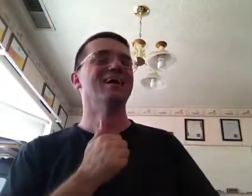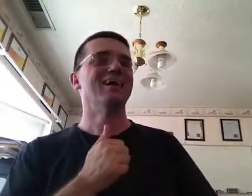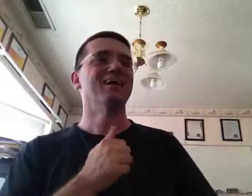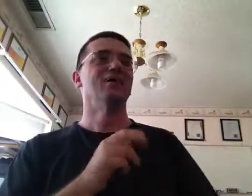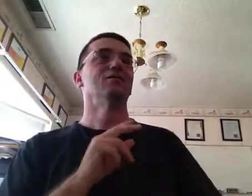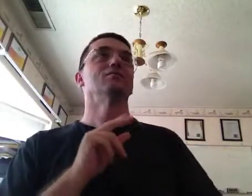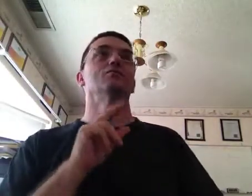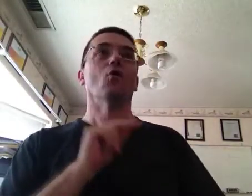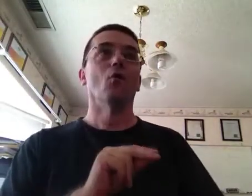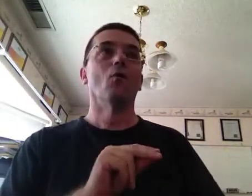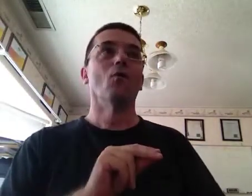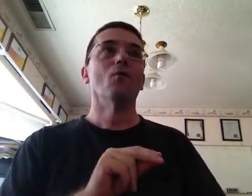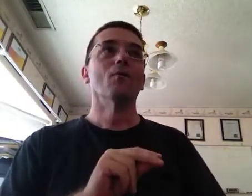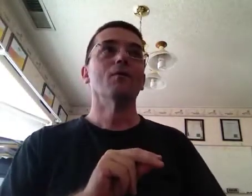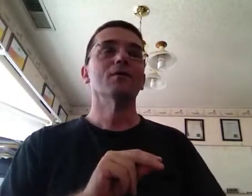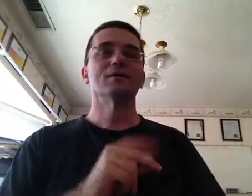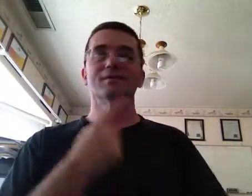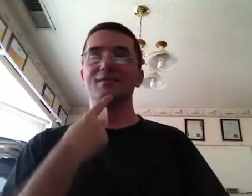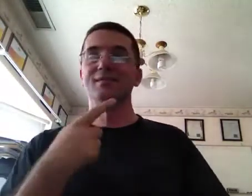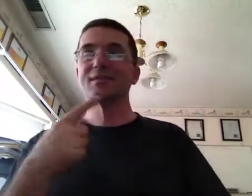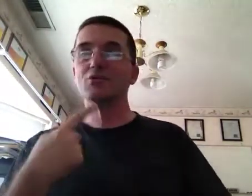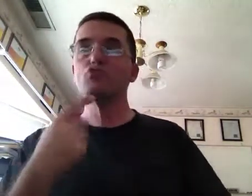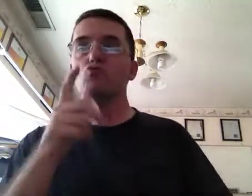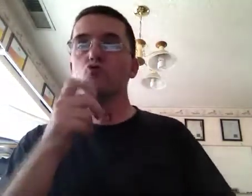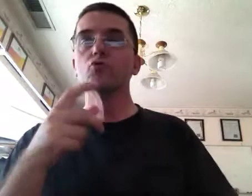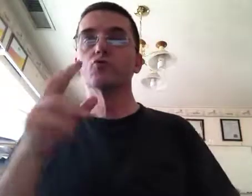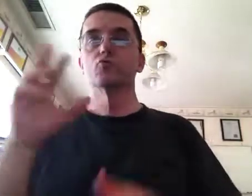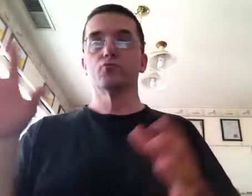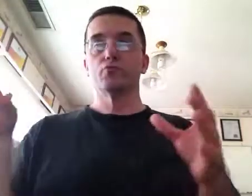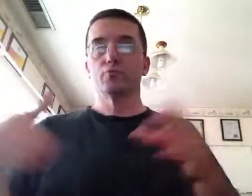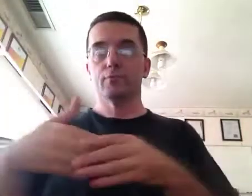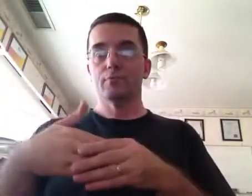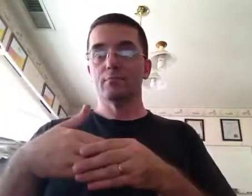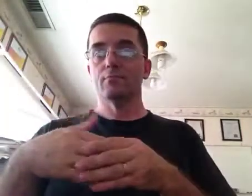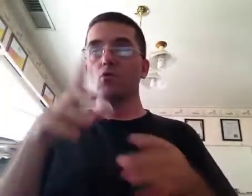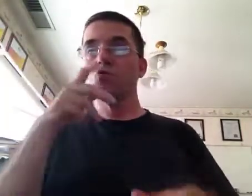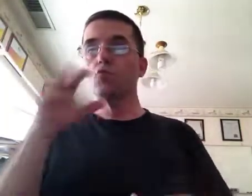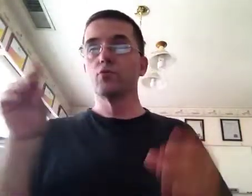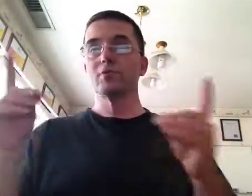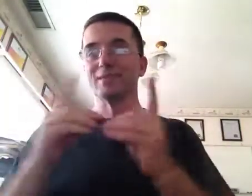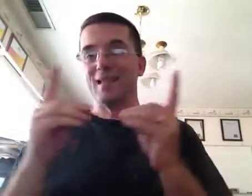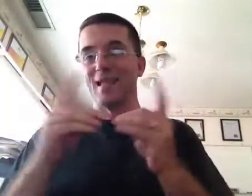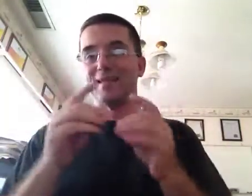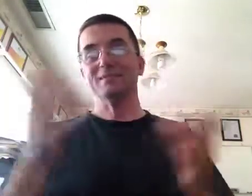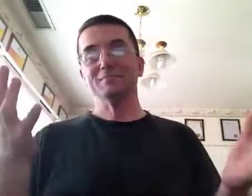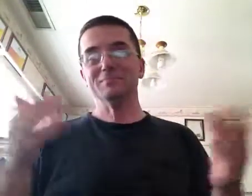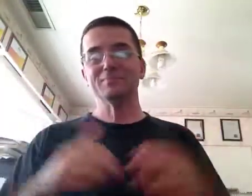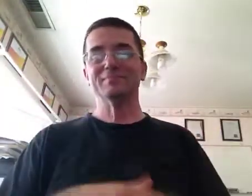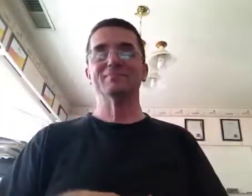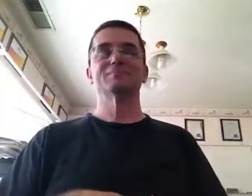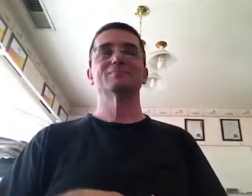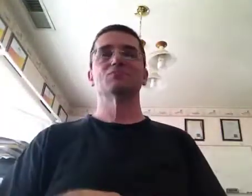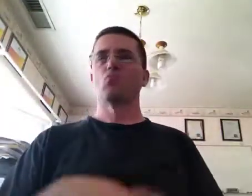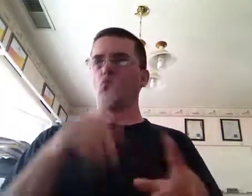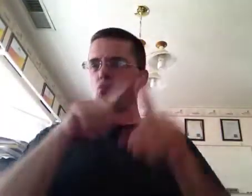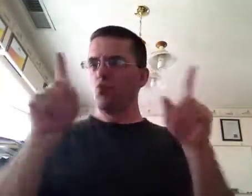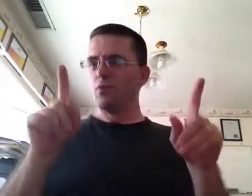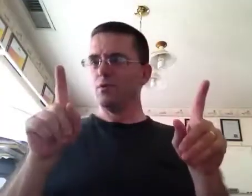No. Okay. Does he tell you who to date? No, he doesn't. Okay. Well, I mean, what's the difference? This is money.